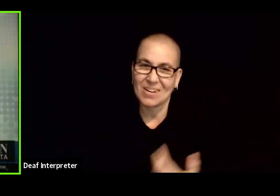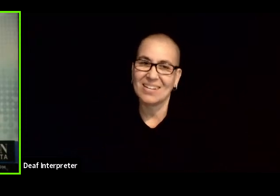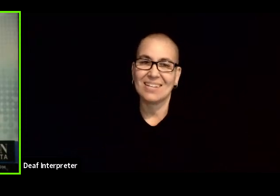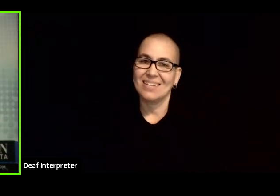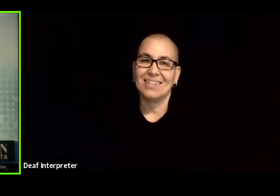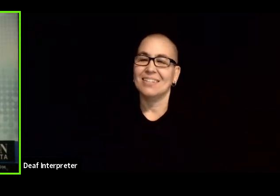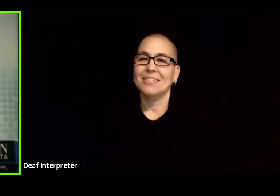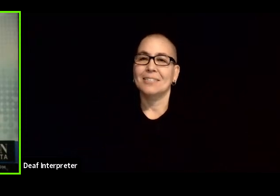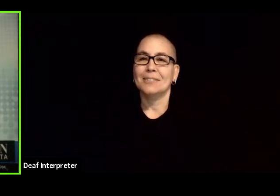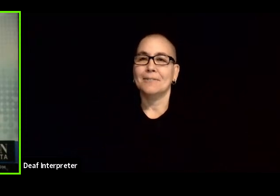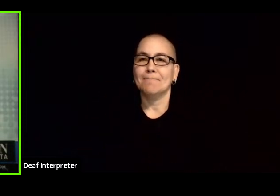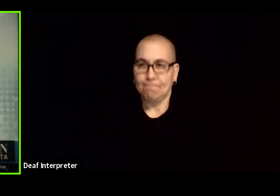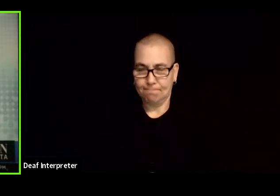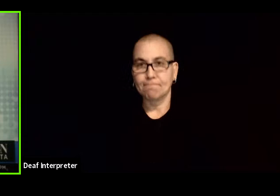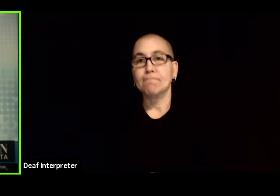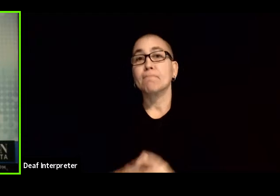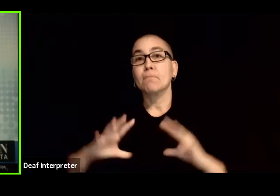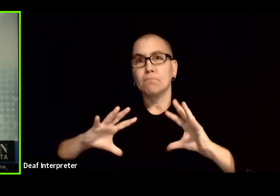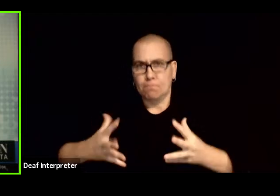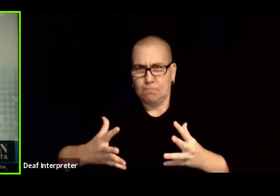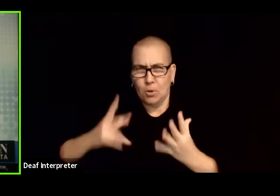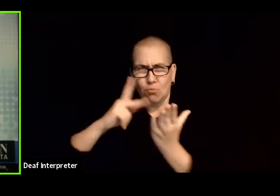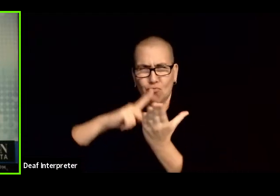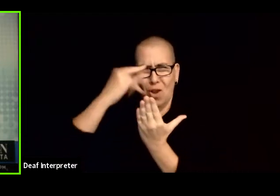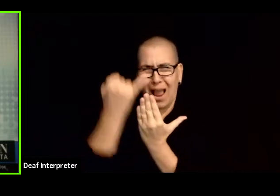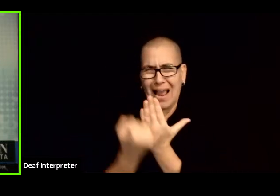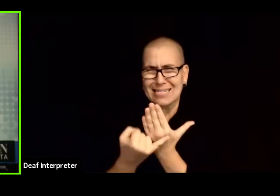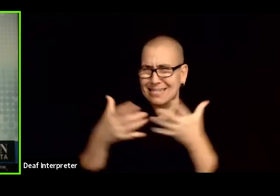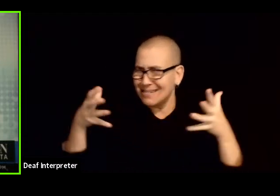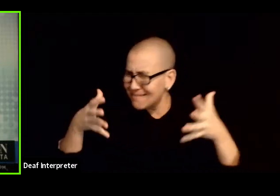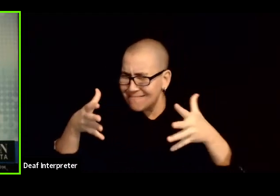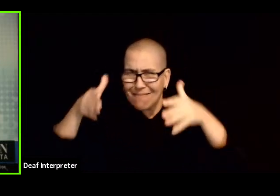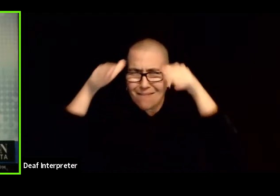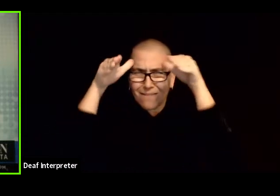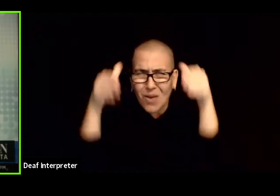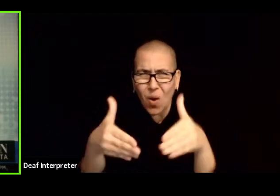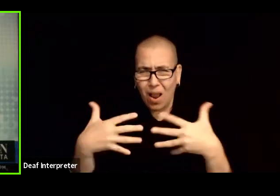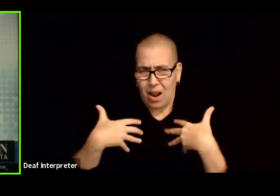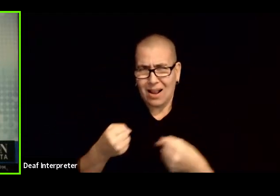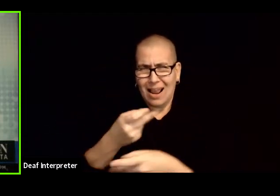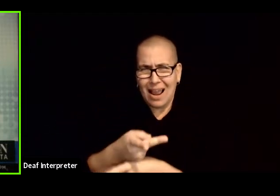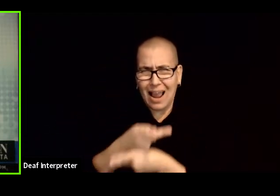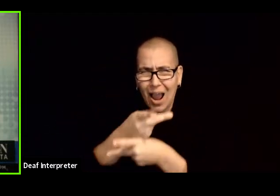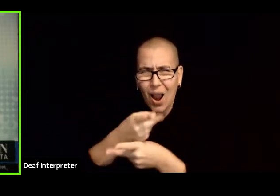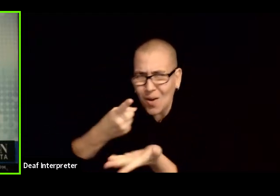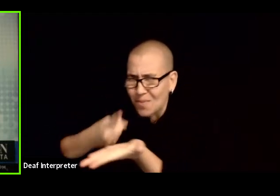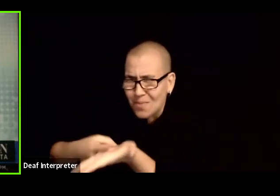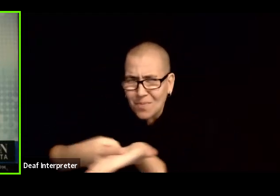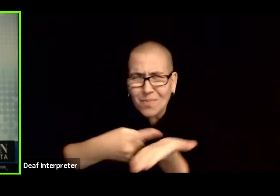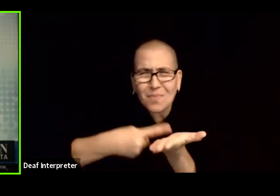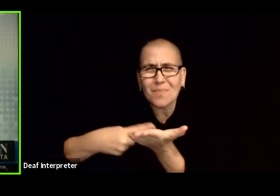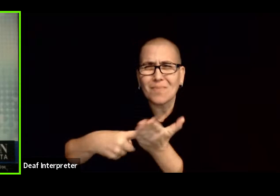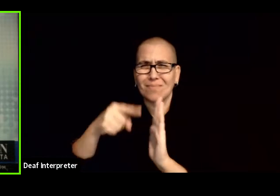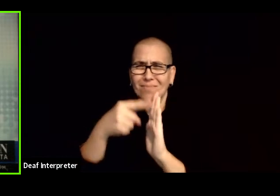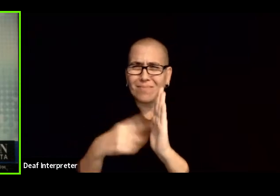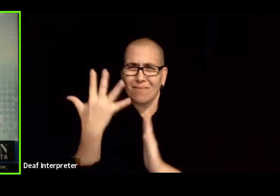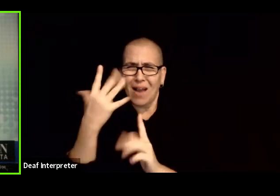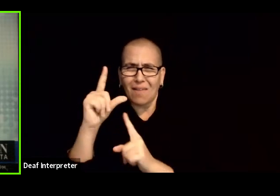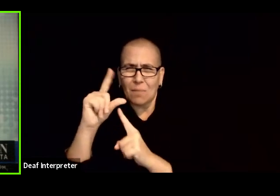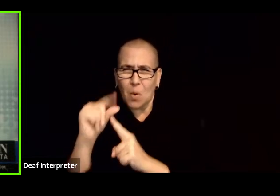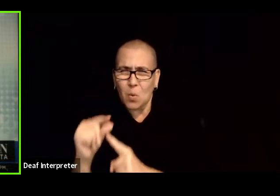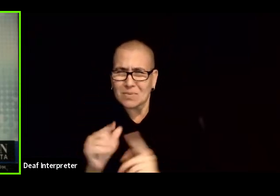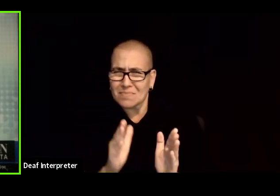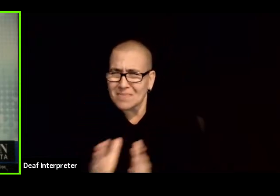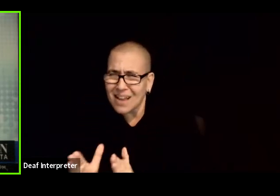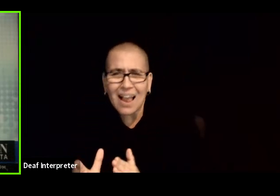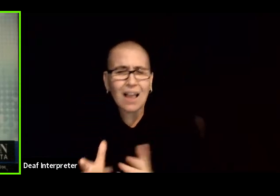workers. One is that our efforts to work with employees and employers on this issue is time well spent. Another lesson